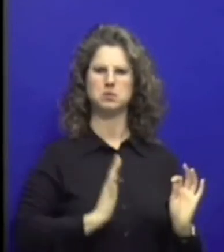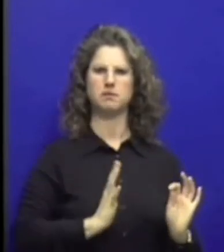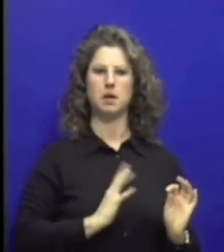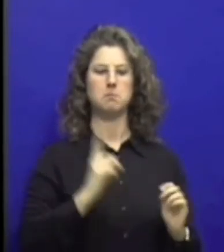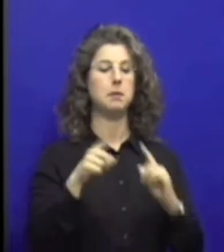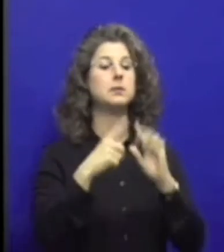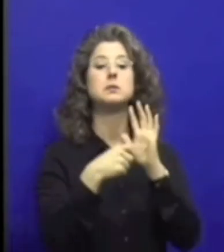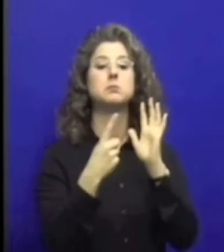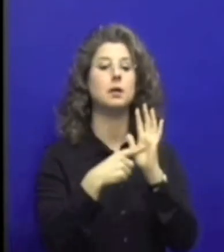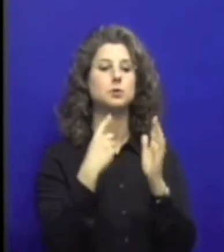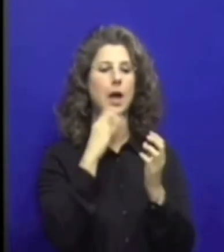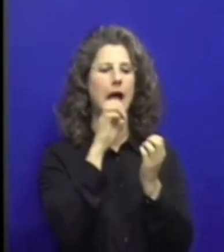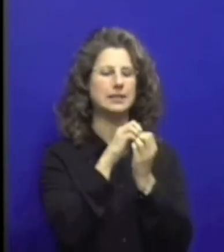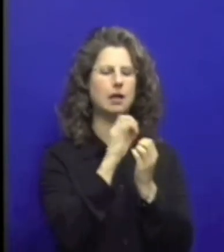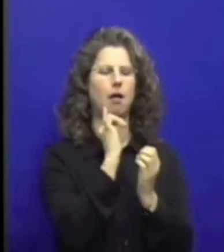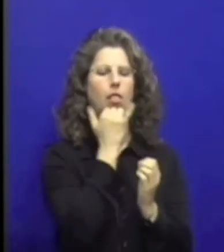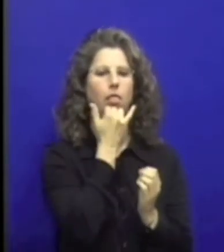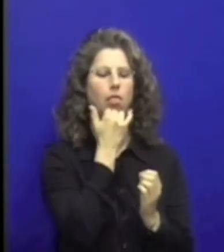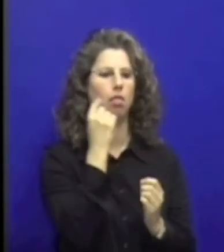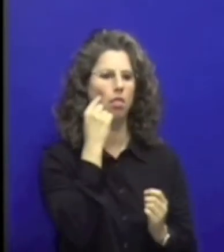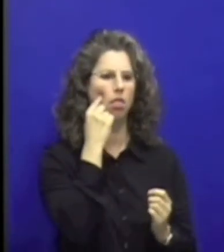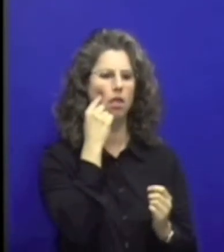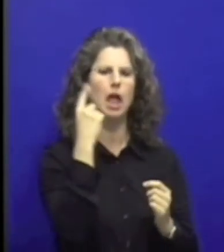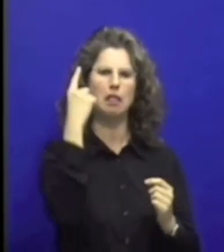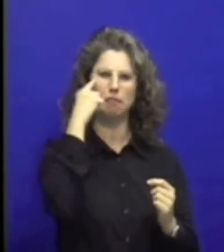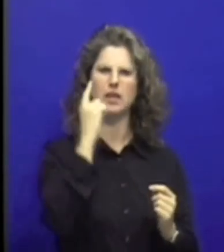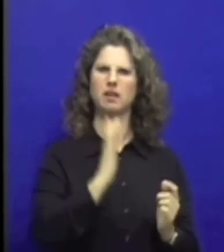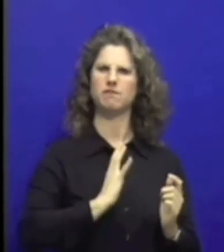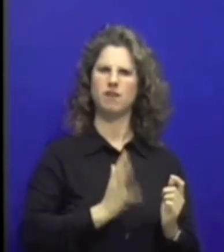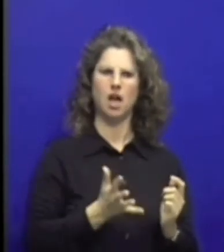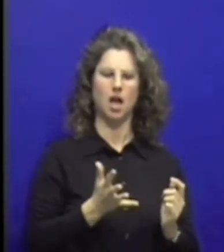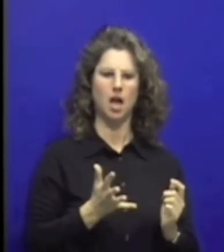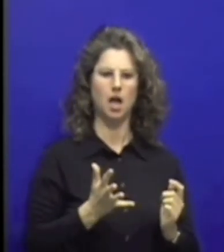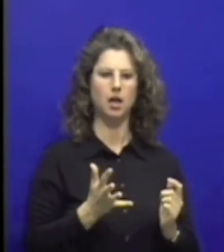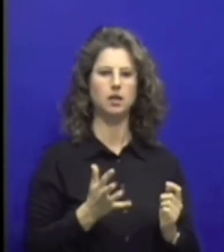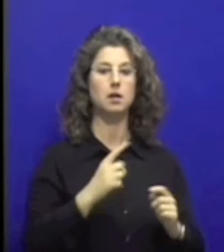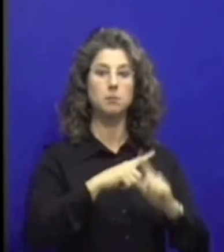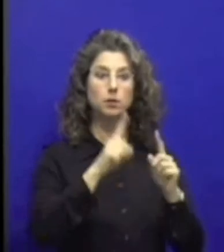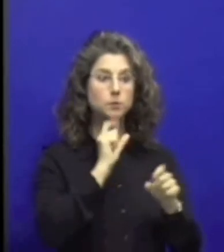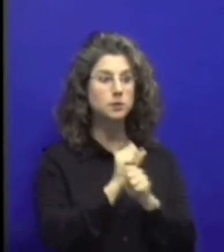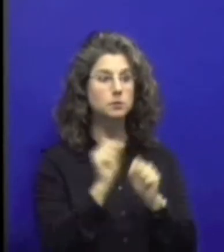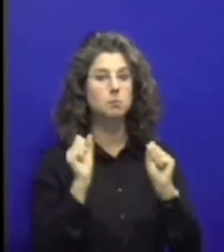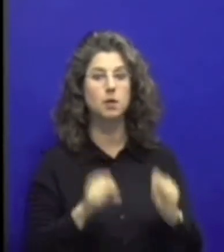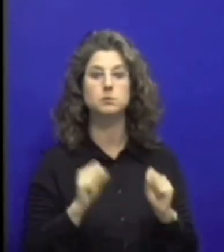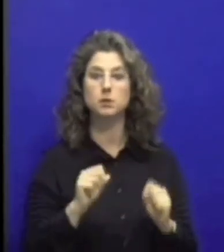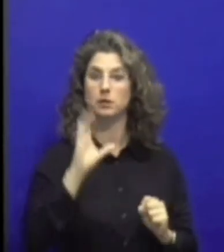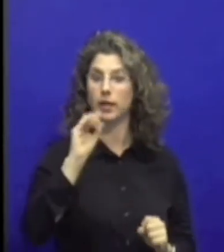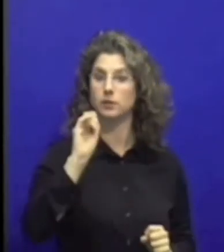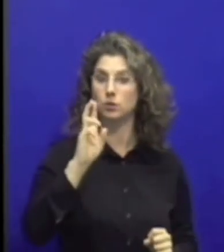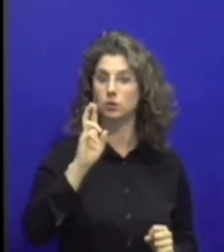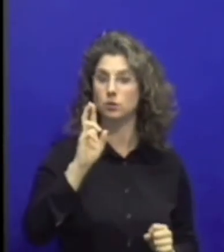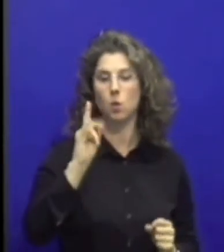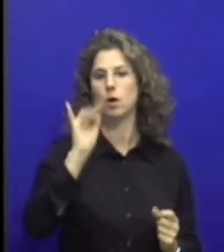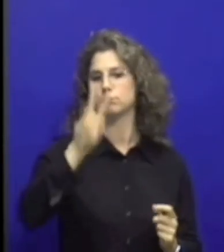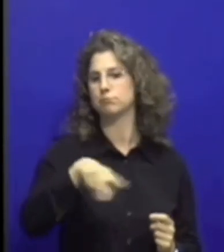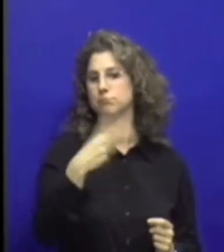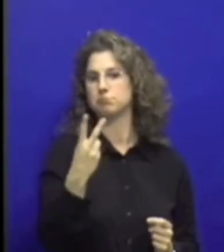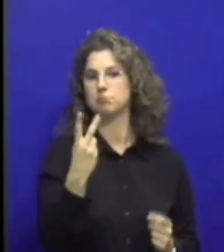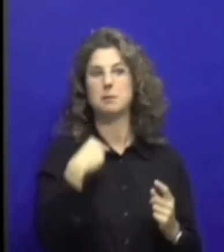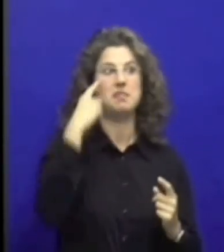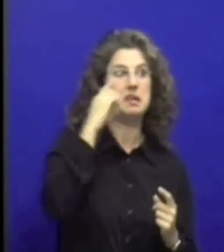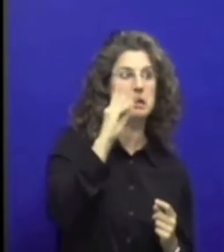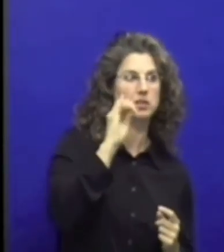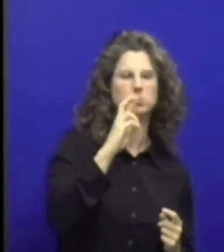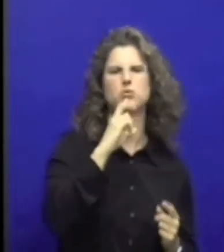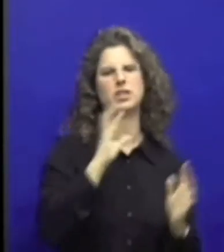biting yourself, and it can appear to be a wound and it's actually cancer, or vice versa.